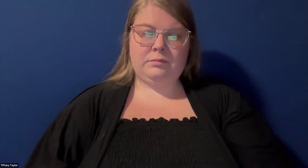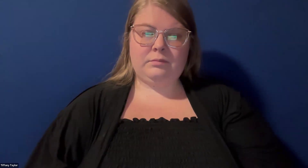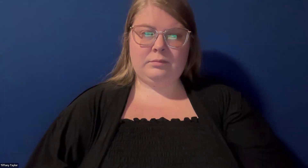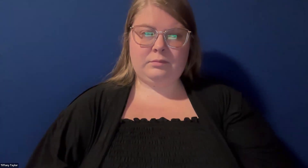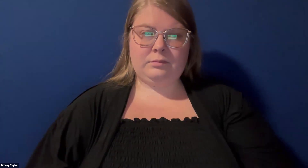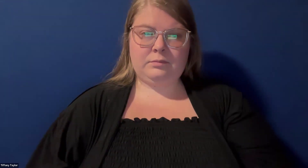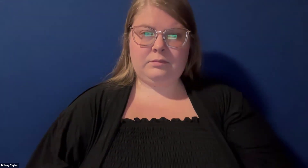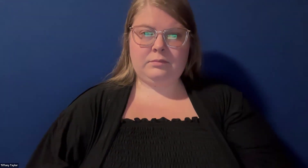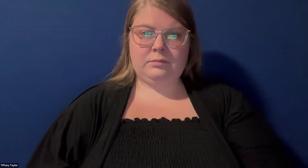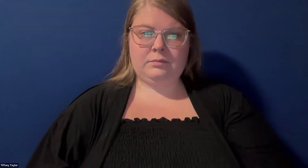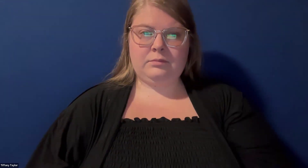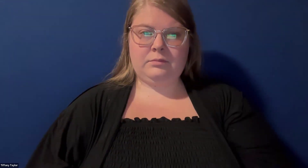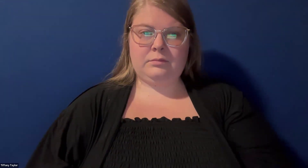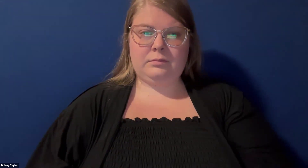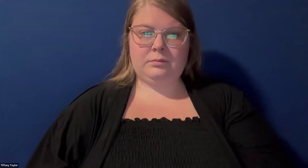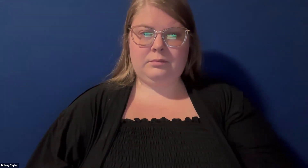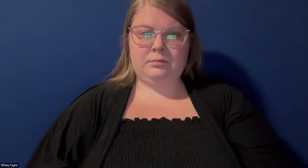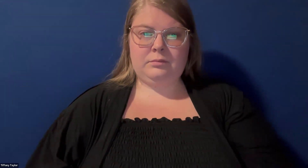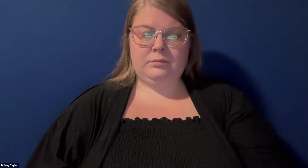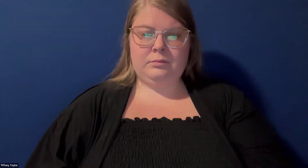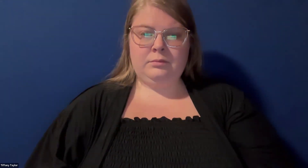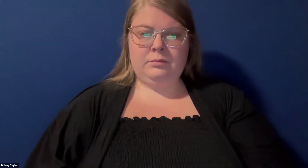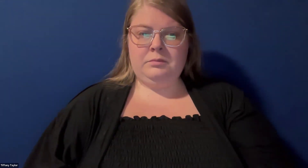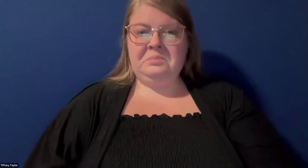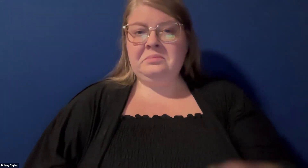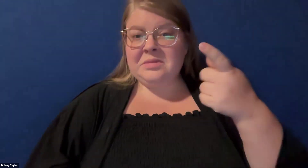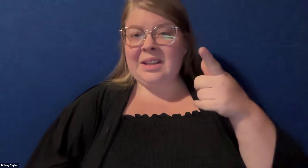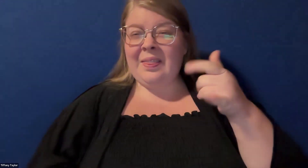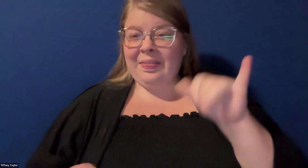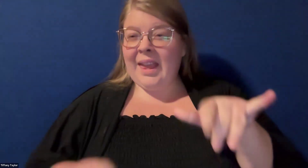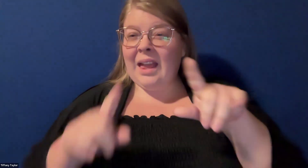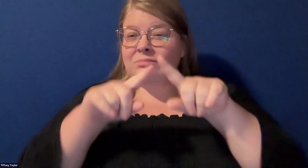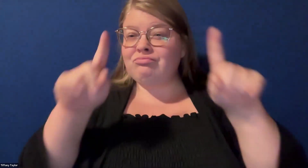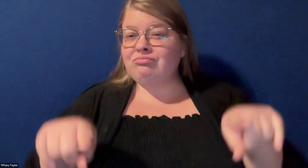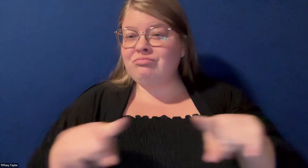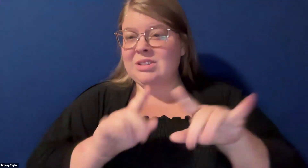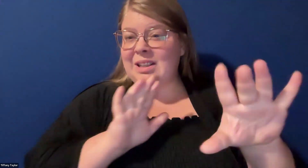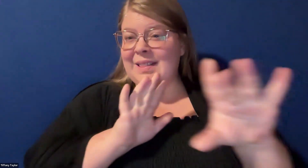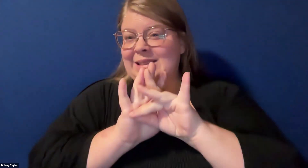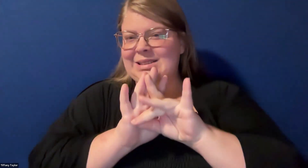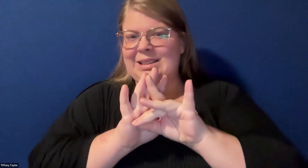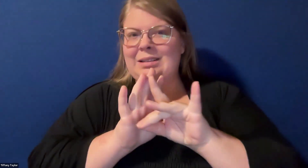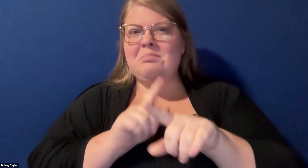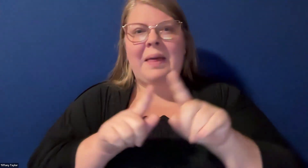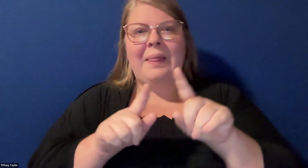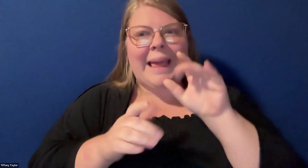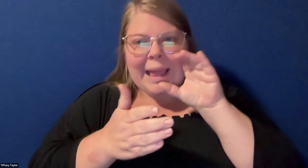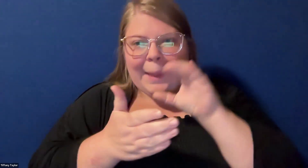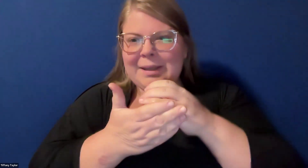but the card is totally selected, but the image is not selected. So this is also